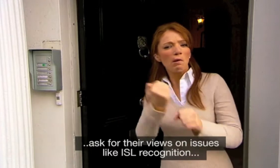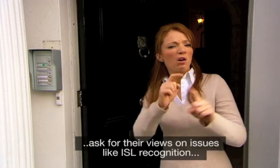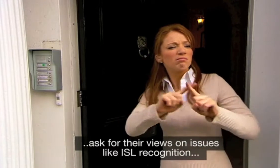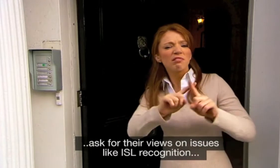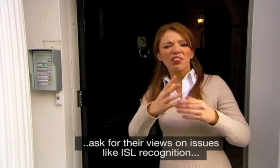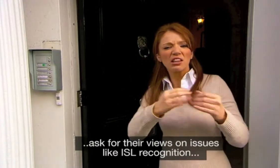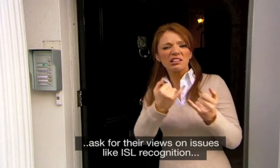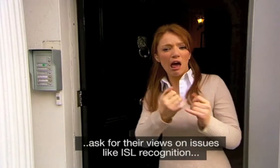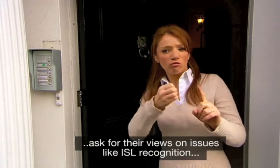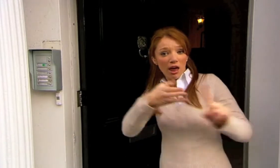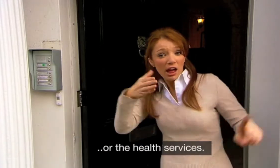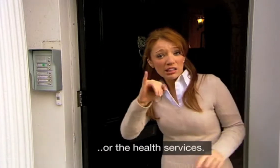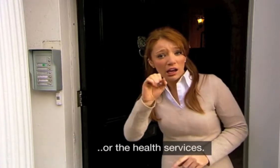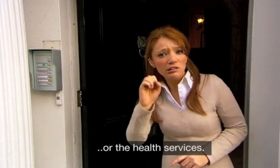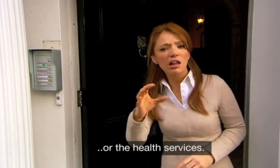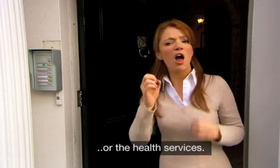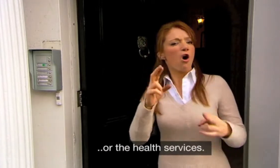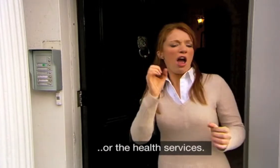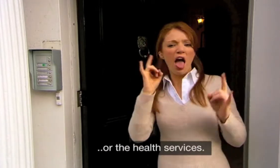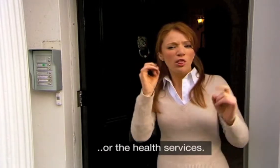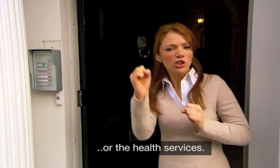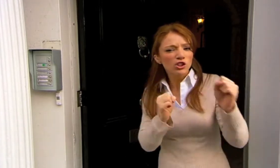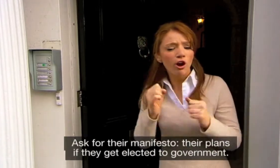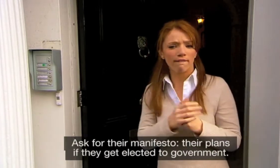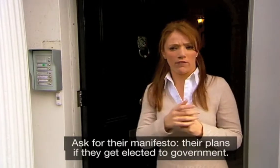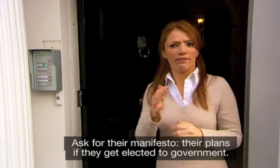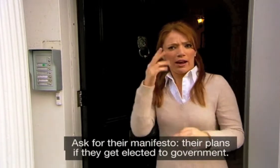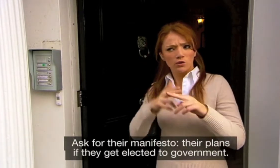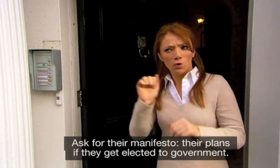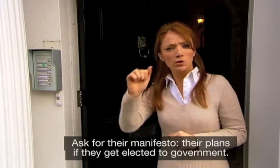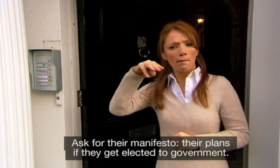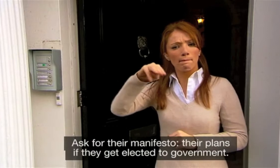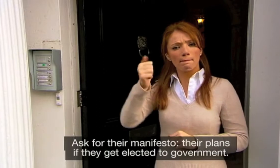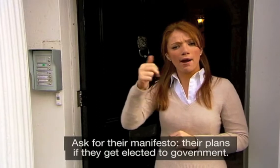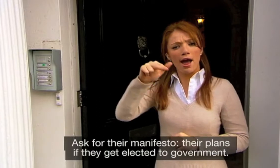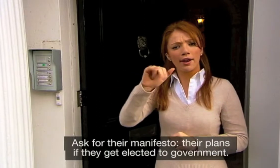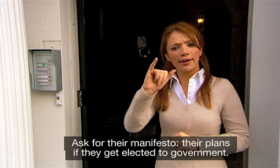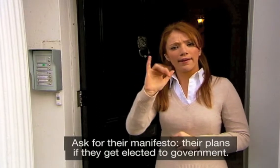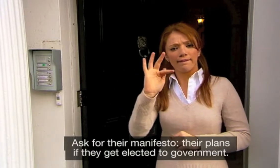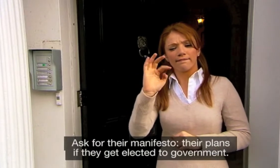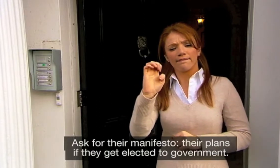ISL recognition or the health services. Ask for their manifesto, their plans if they get elected to